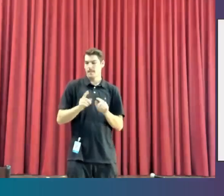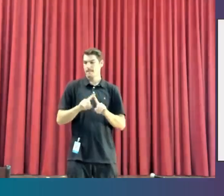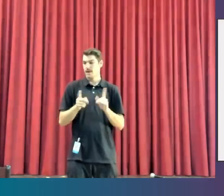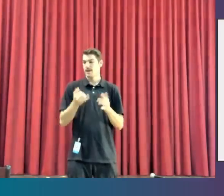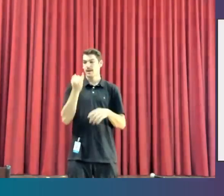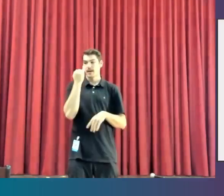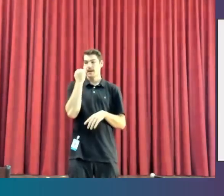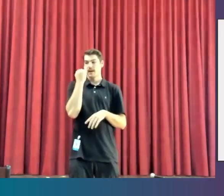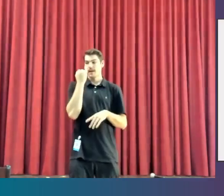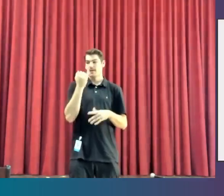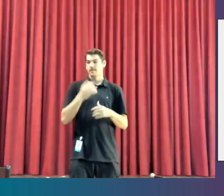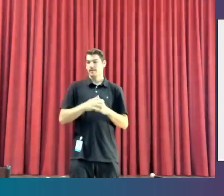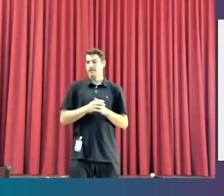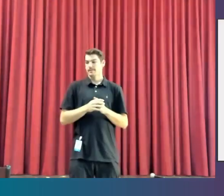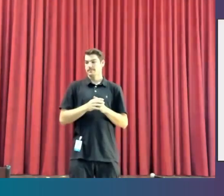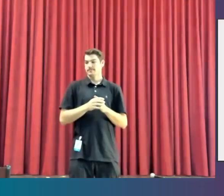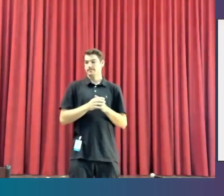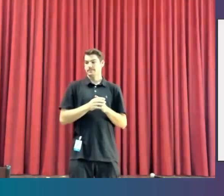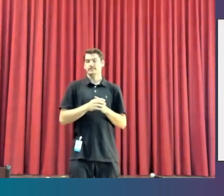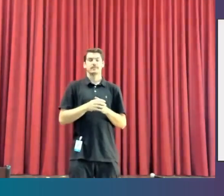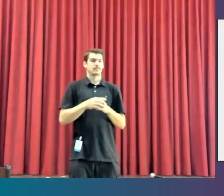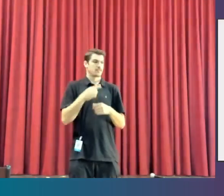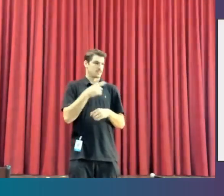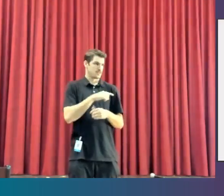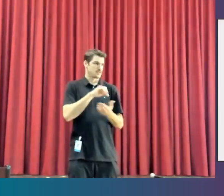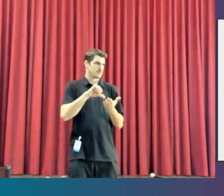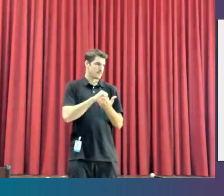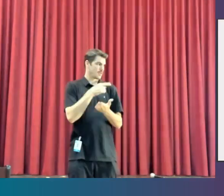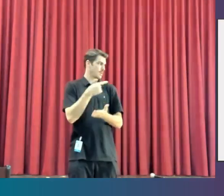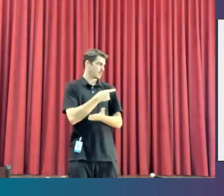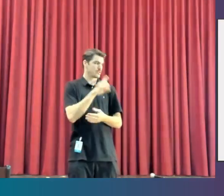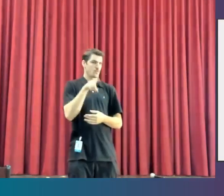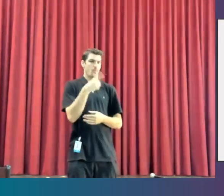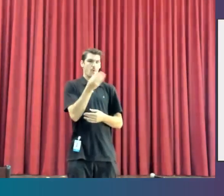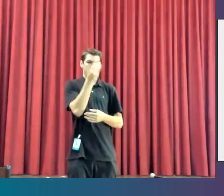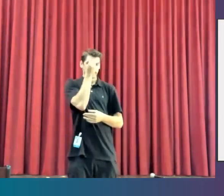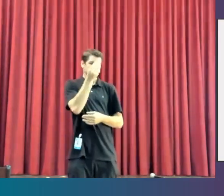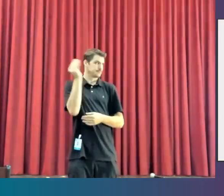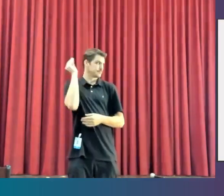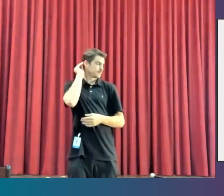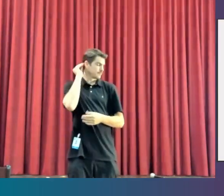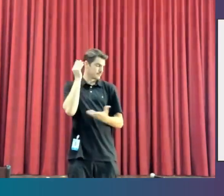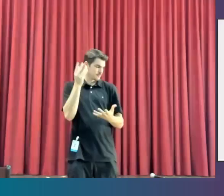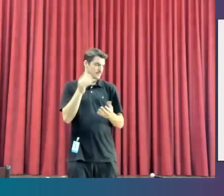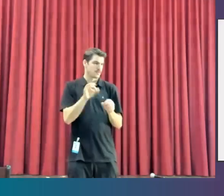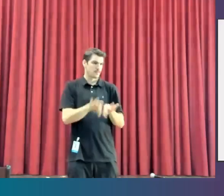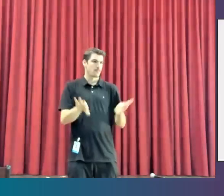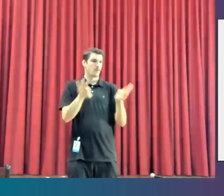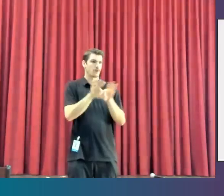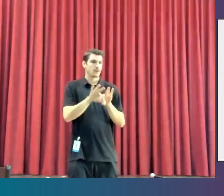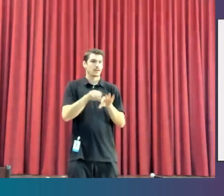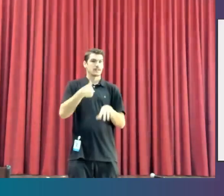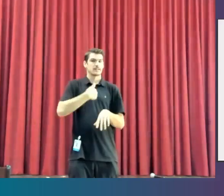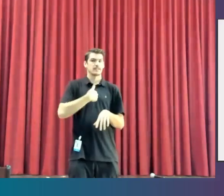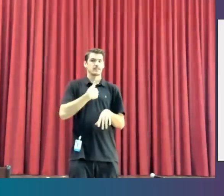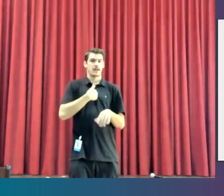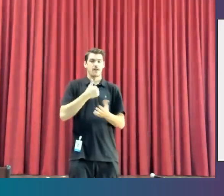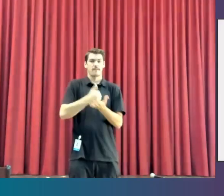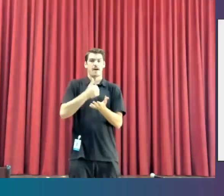going to take one thing from this slide, it's that self-help evictions are